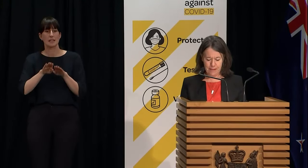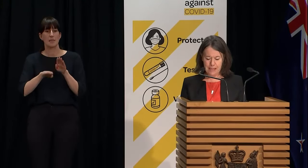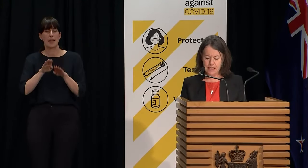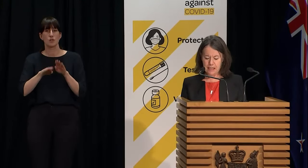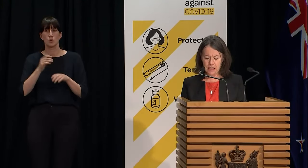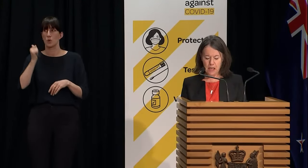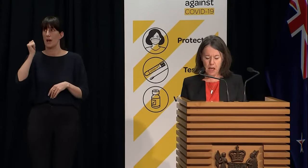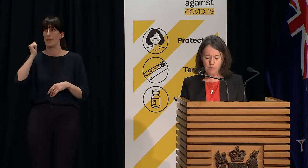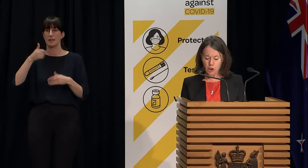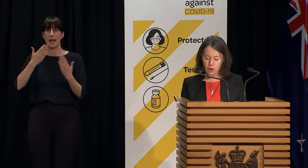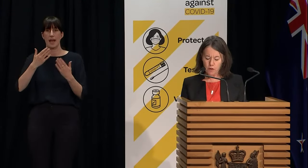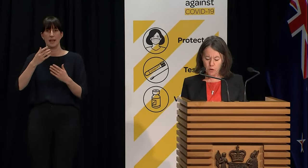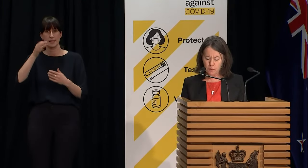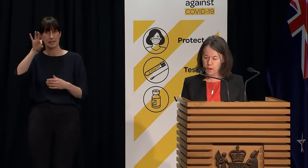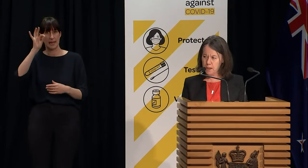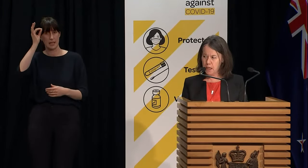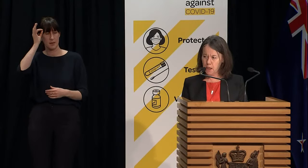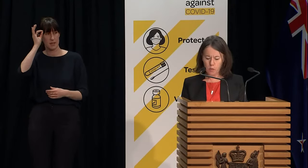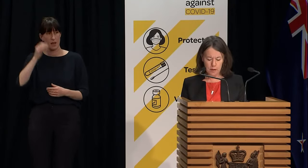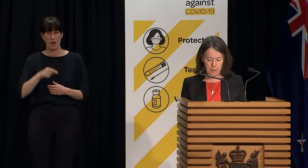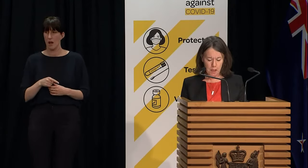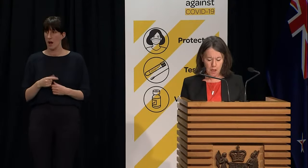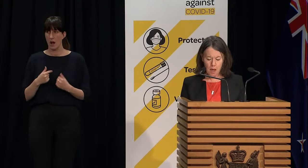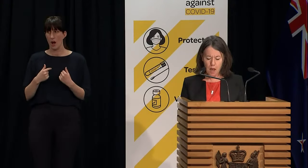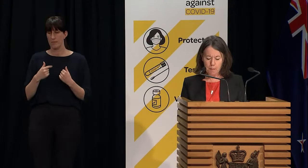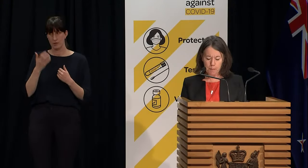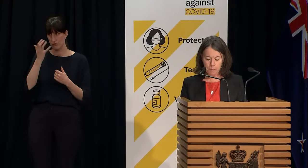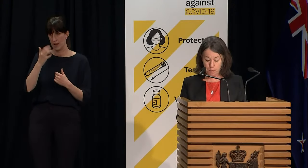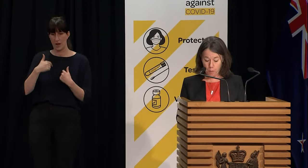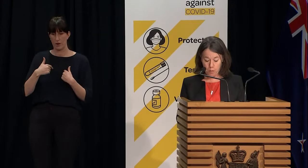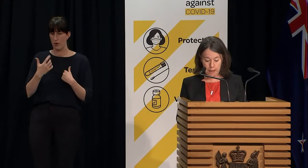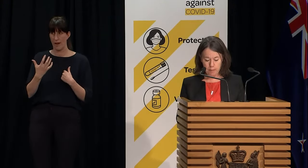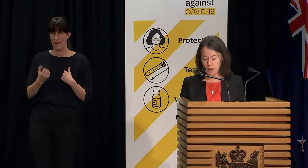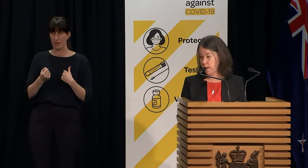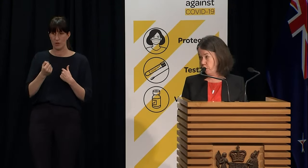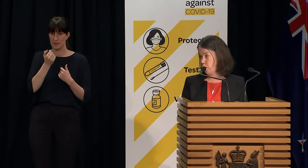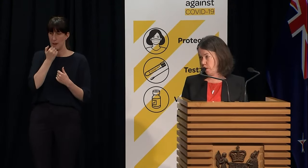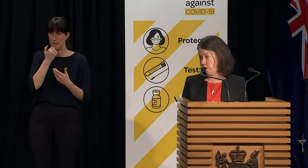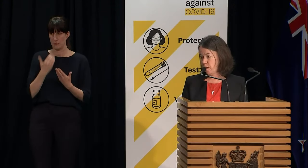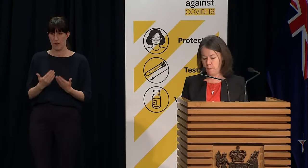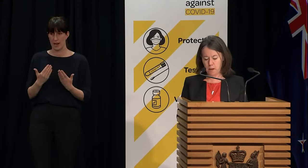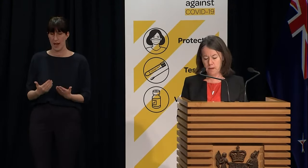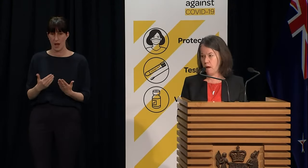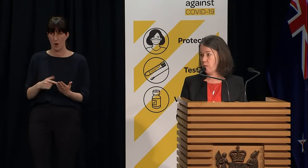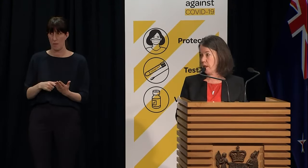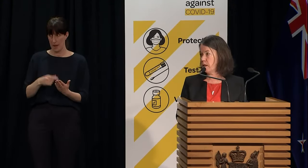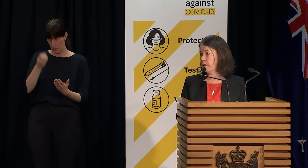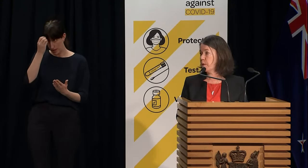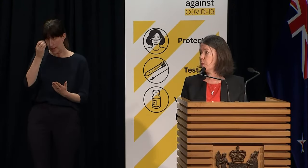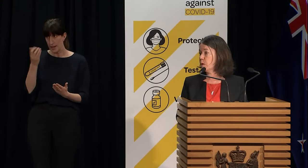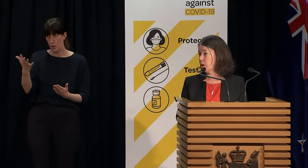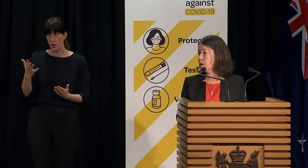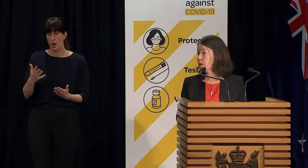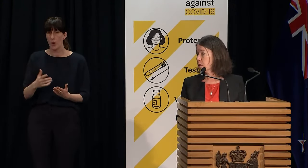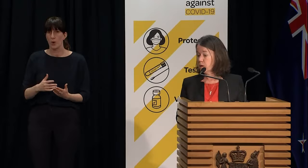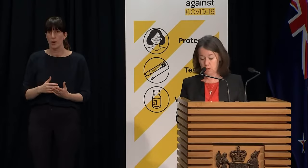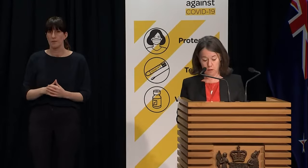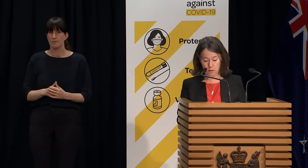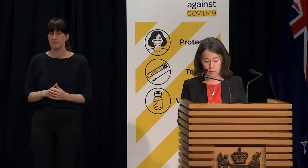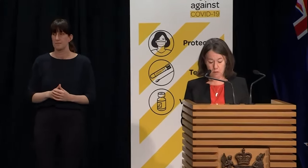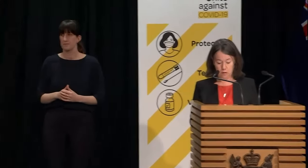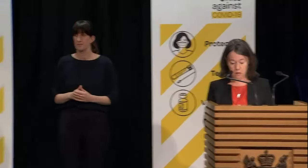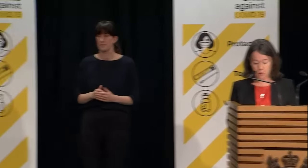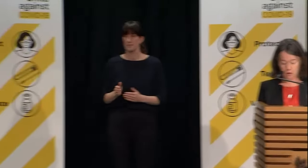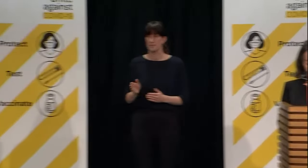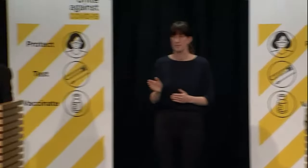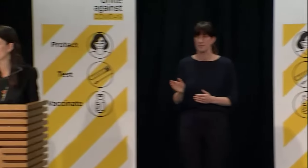update on those figures? Yes. I'm not sure I've got those figures here with me, but we'll be able to give you those figures because they are regularly reported. Okay, just everyone give